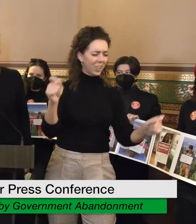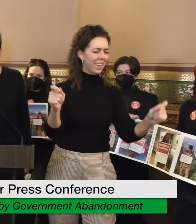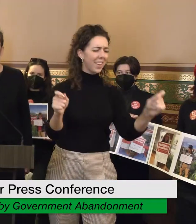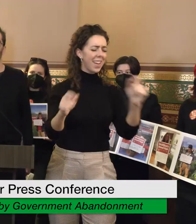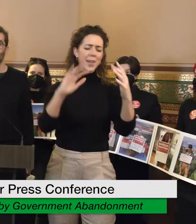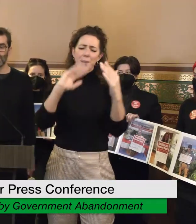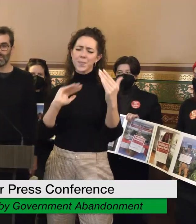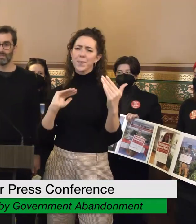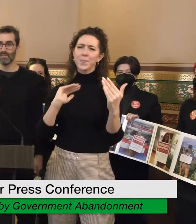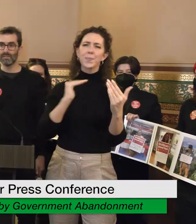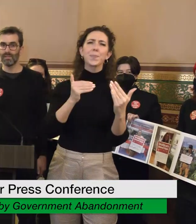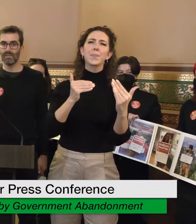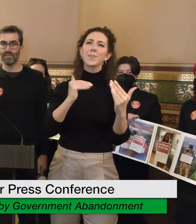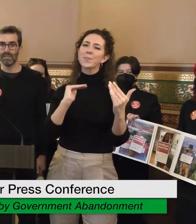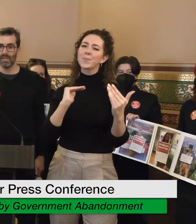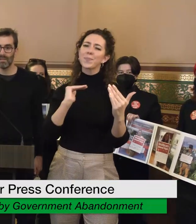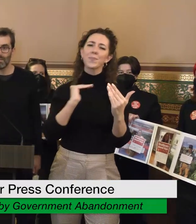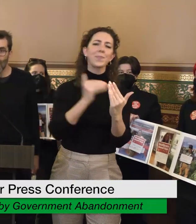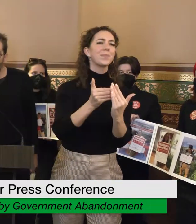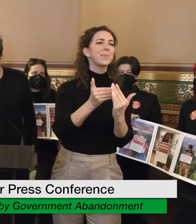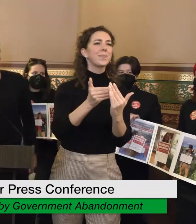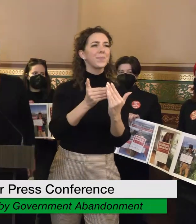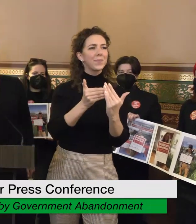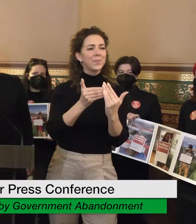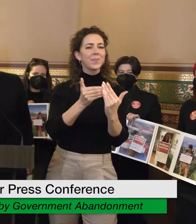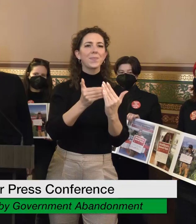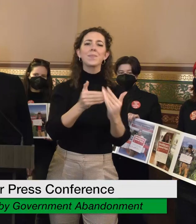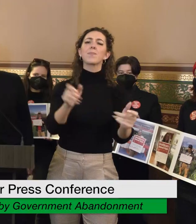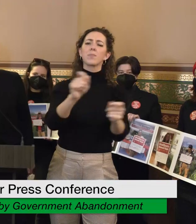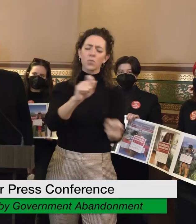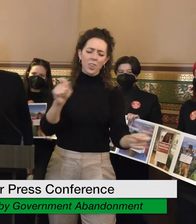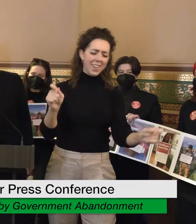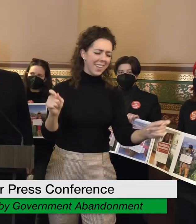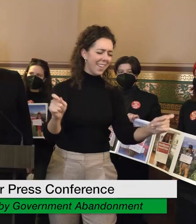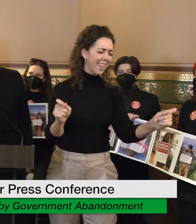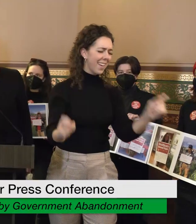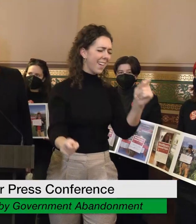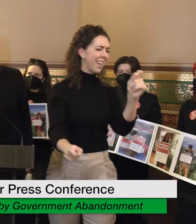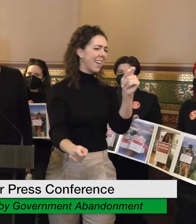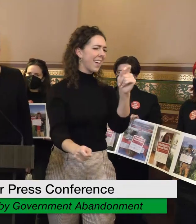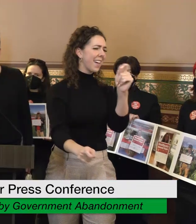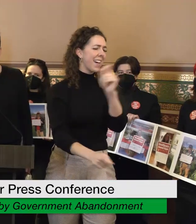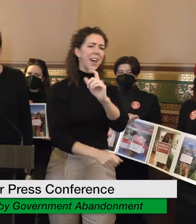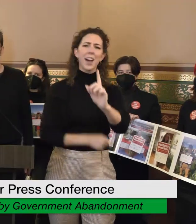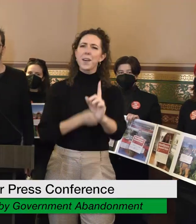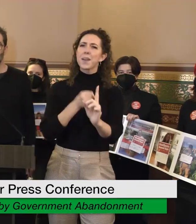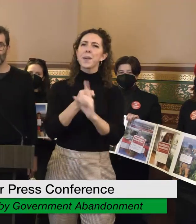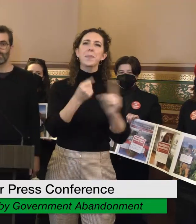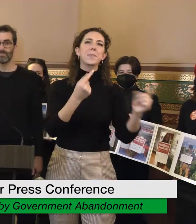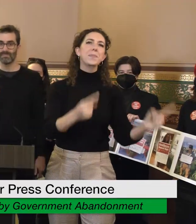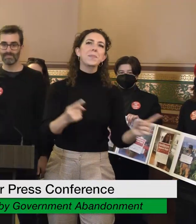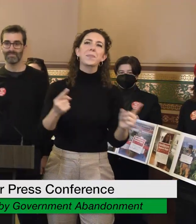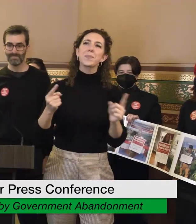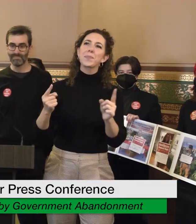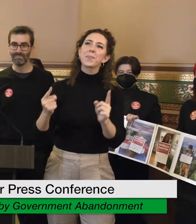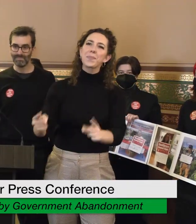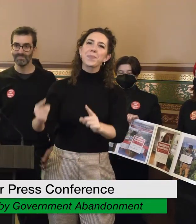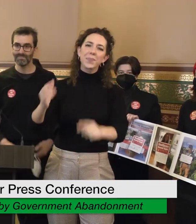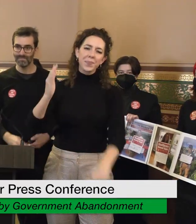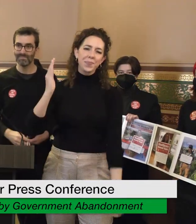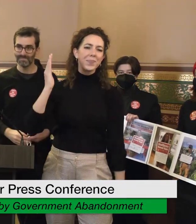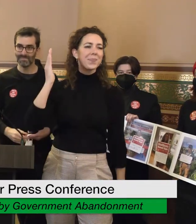out there. Change is coming out there. A change is coming out there. Change is coming